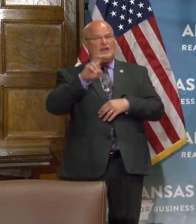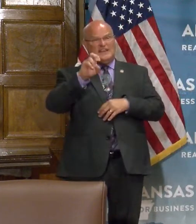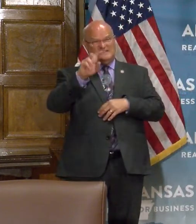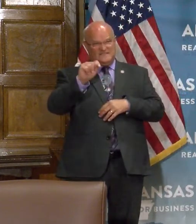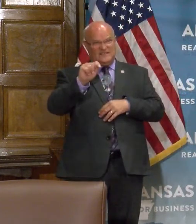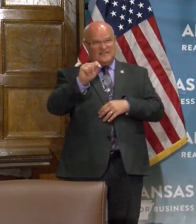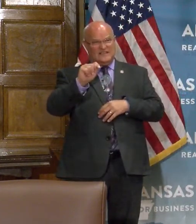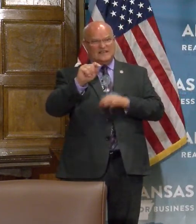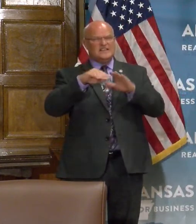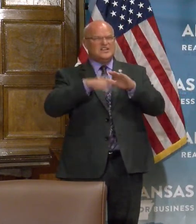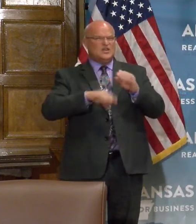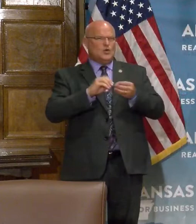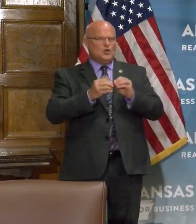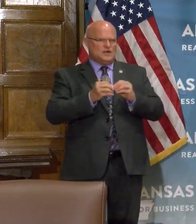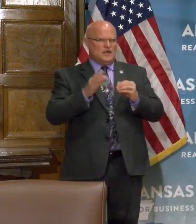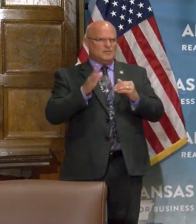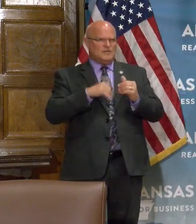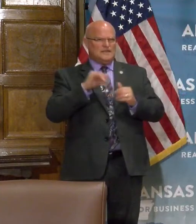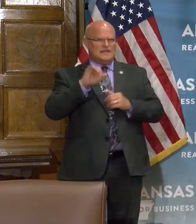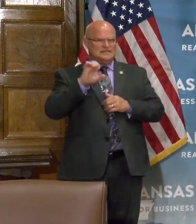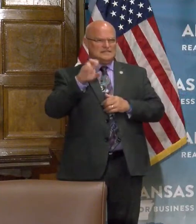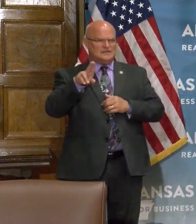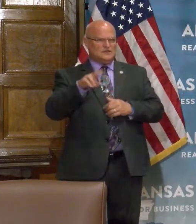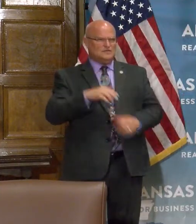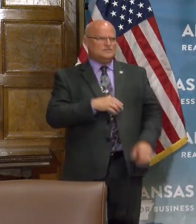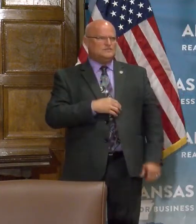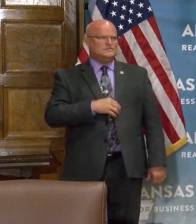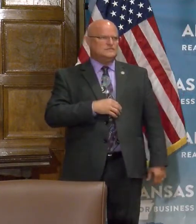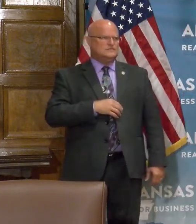ventilator, which is a lower number than ICU.